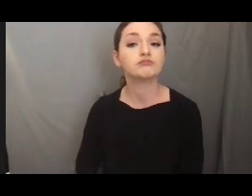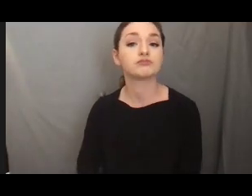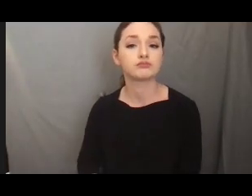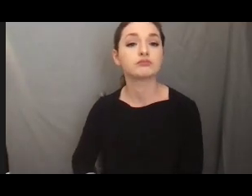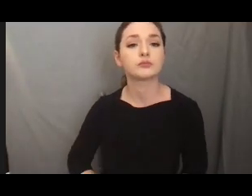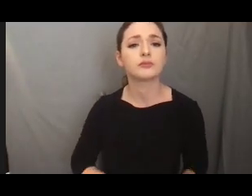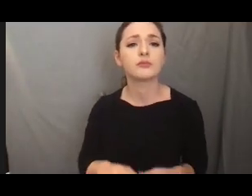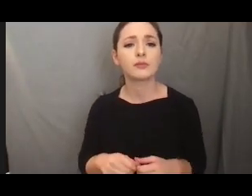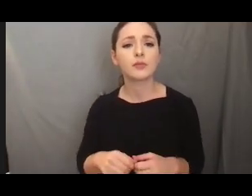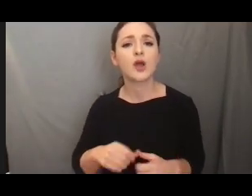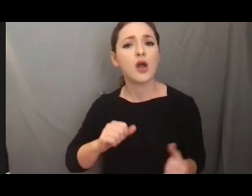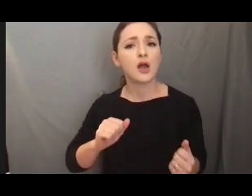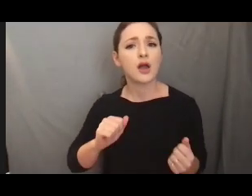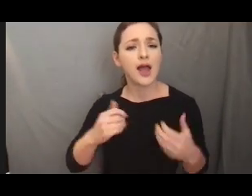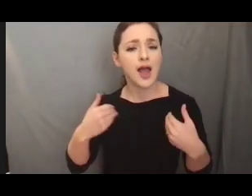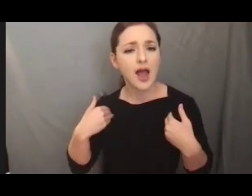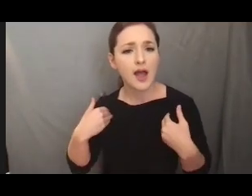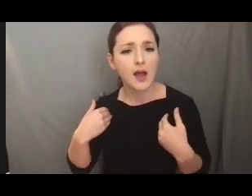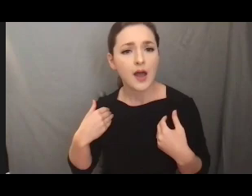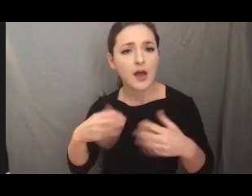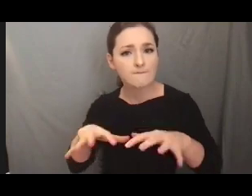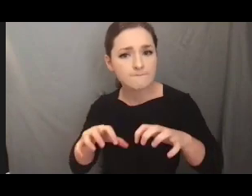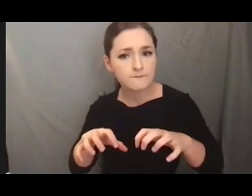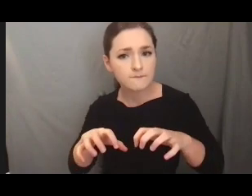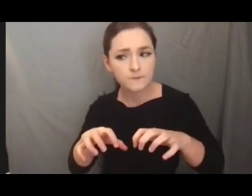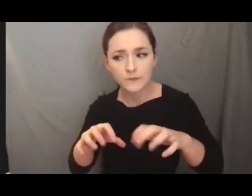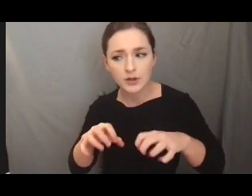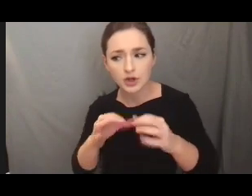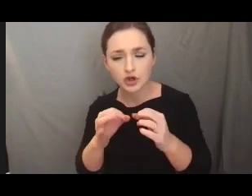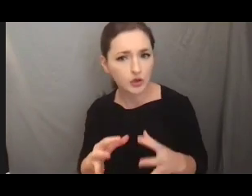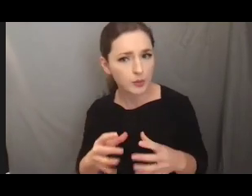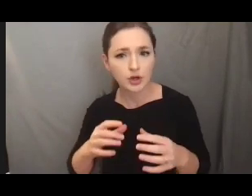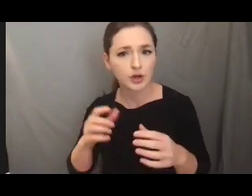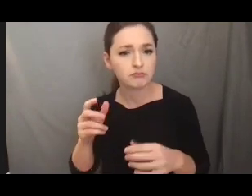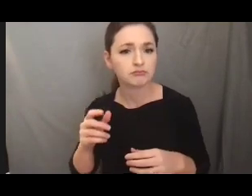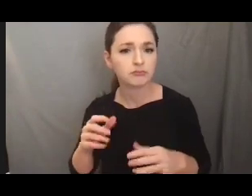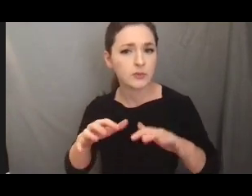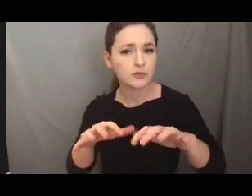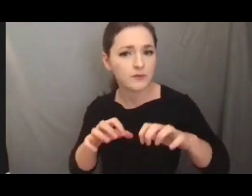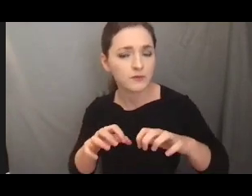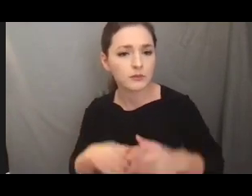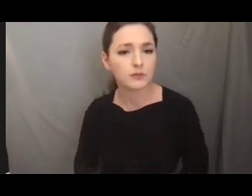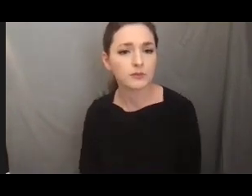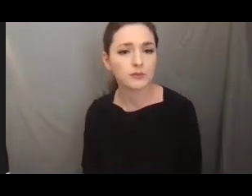across the football field where you can see trophies and things like that. Awesome. So this is all about